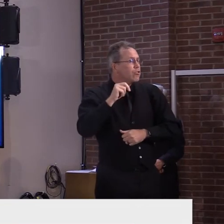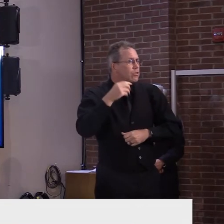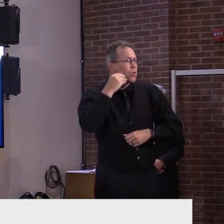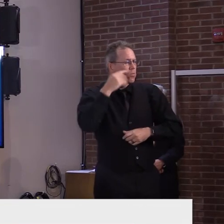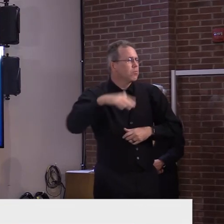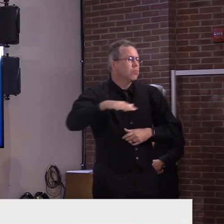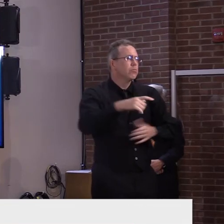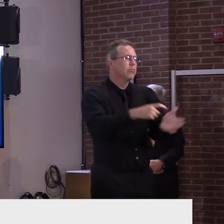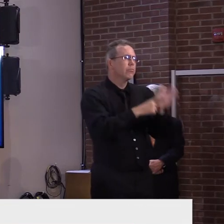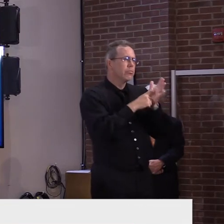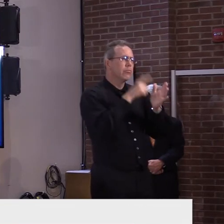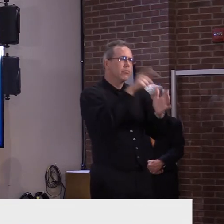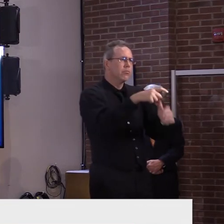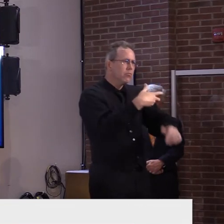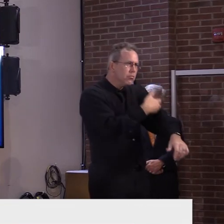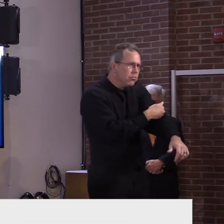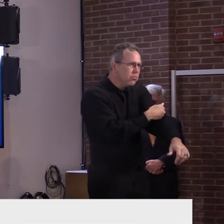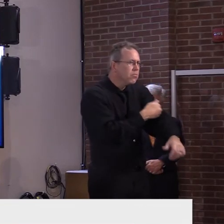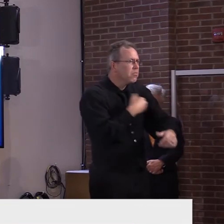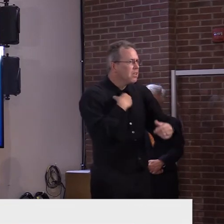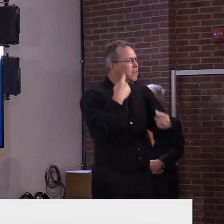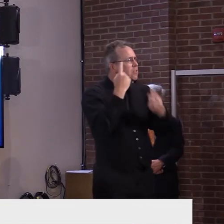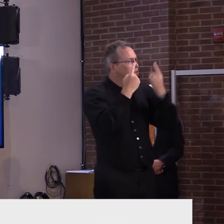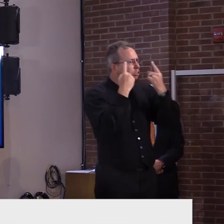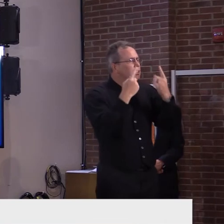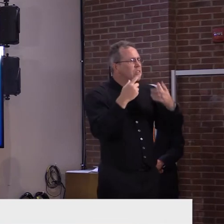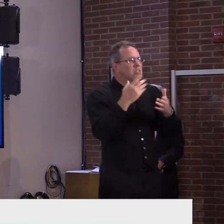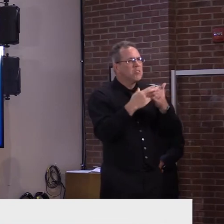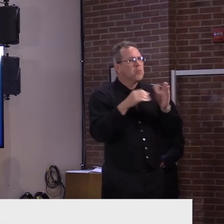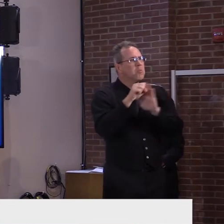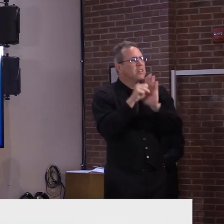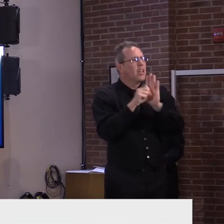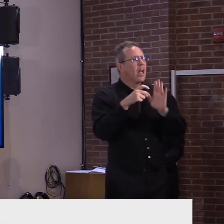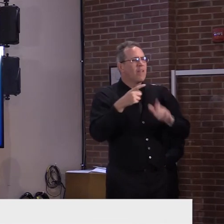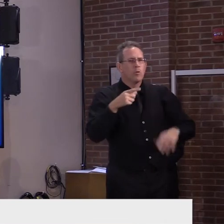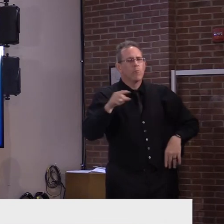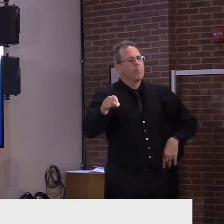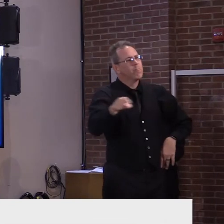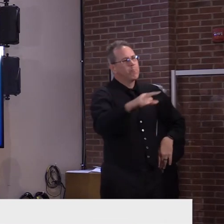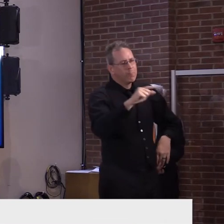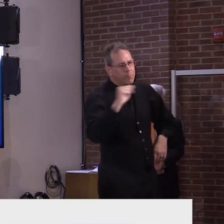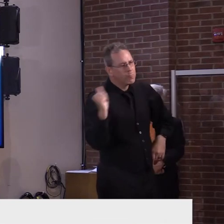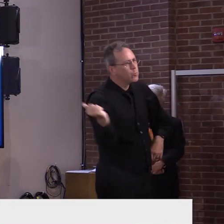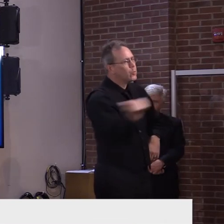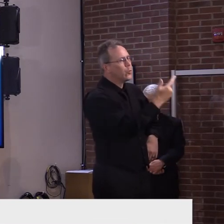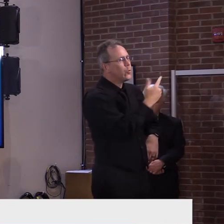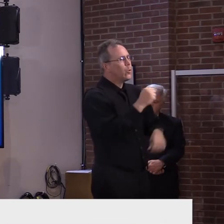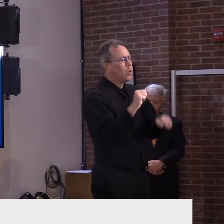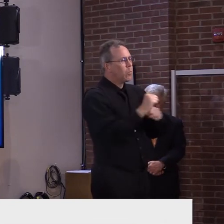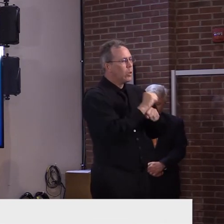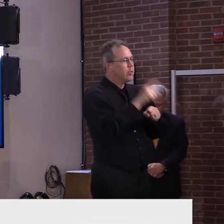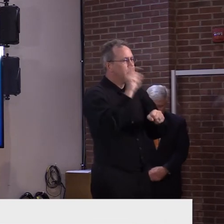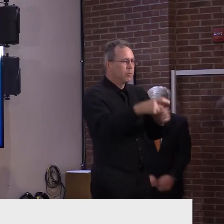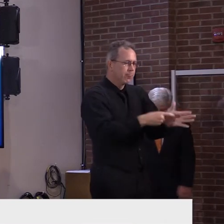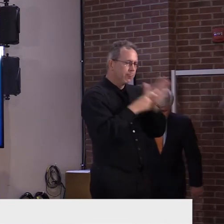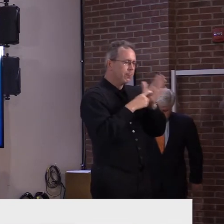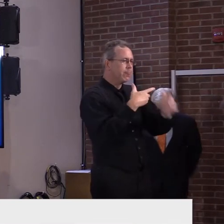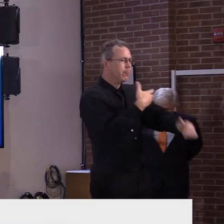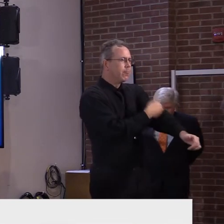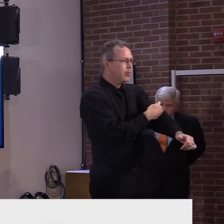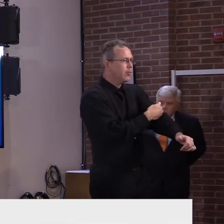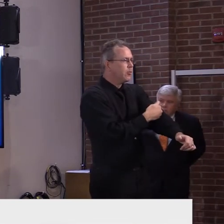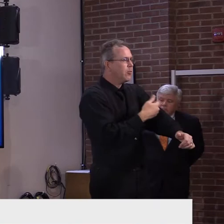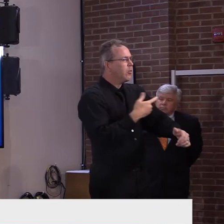But we're considering it for the overall enterprise, and because we think it's a good idea. And the sooner that we can get more